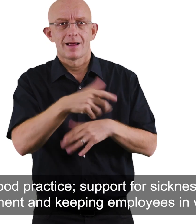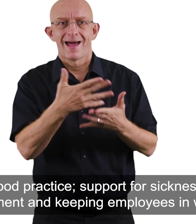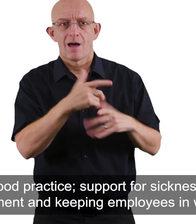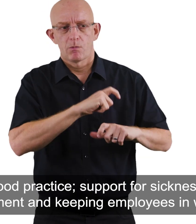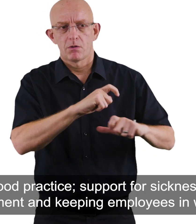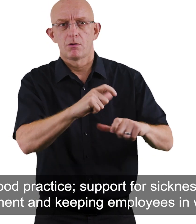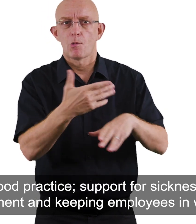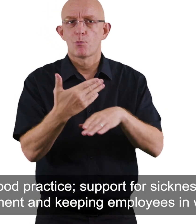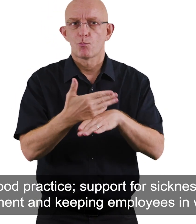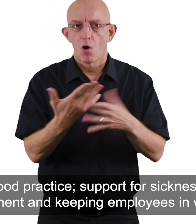keeping employees in work,